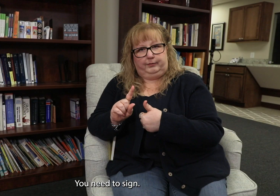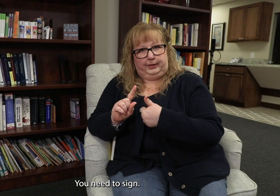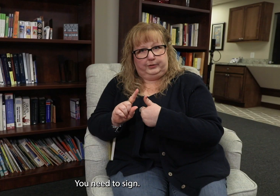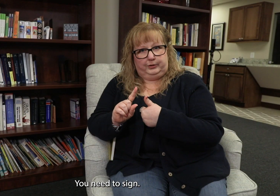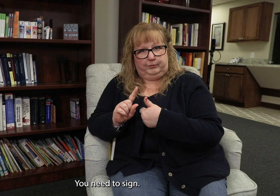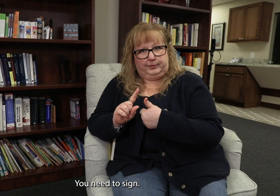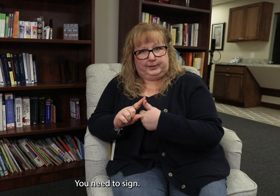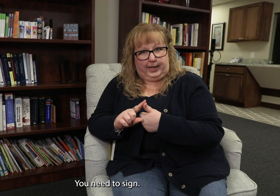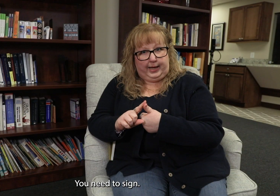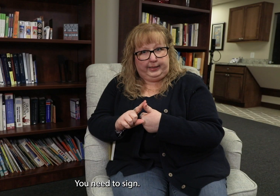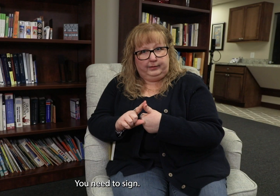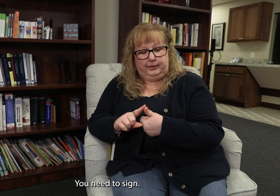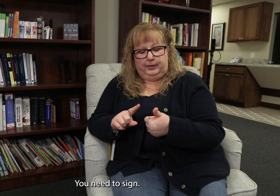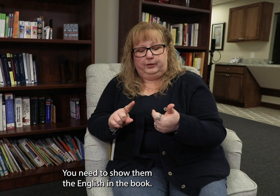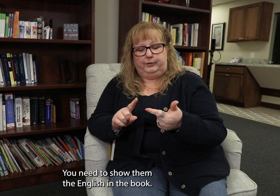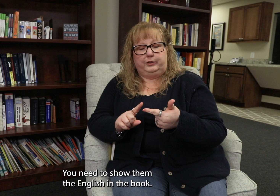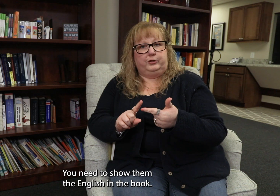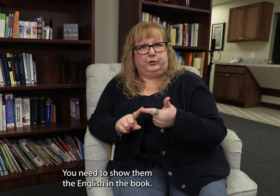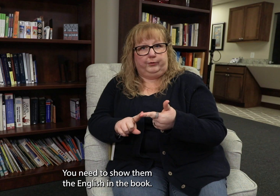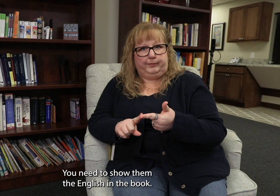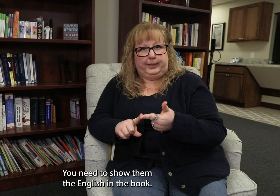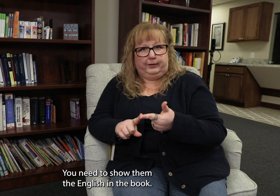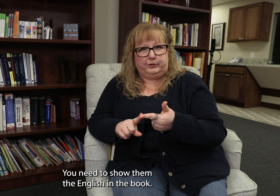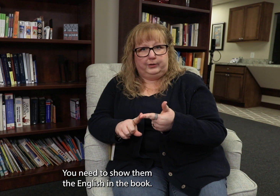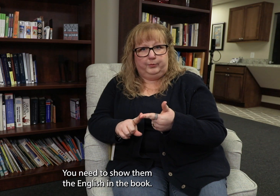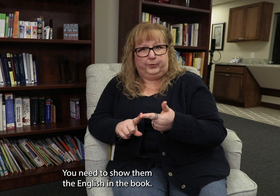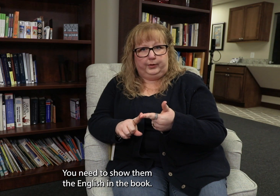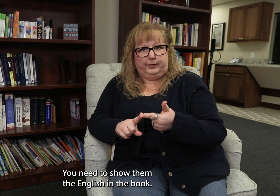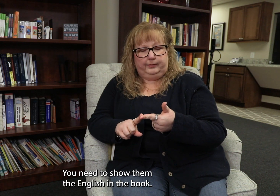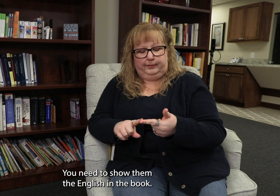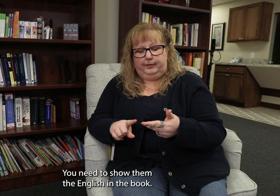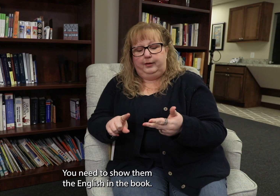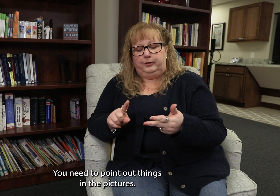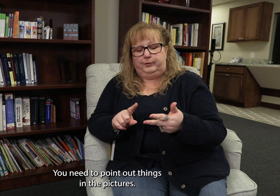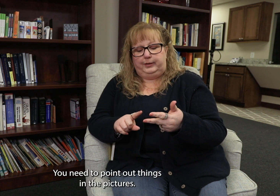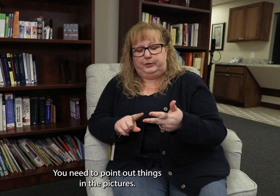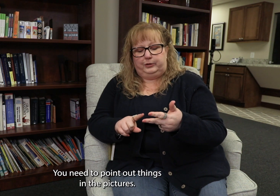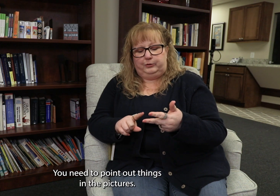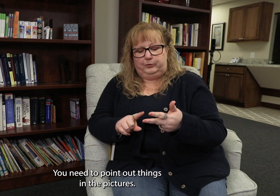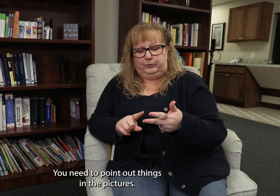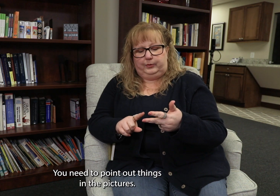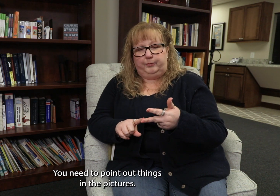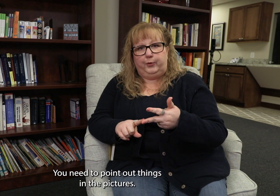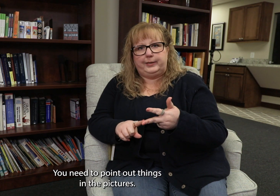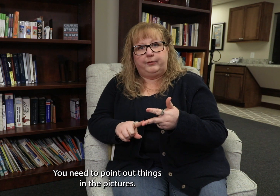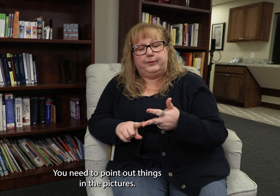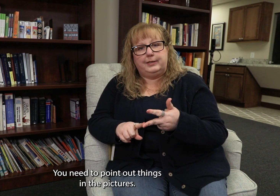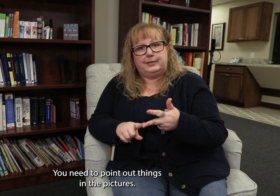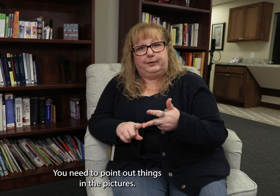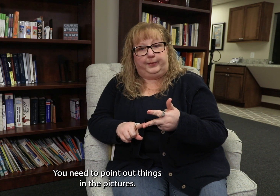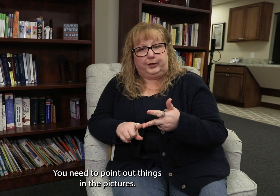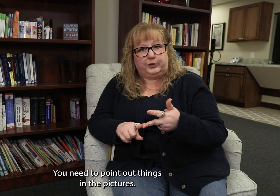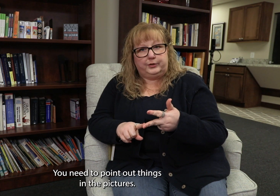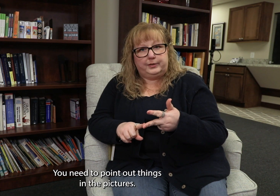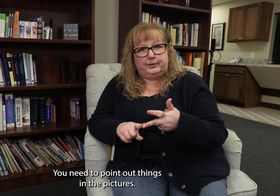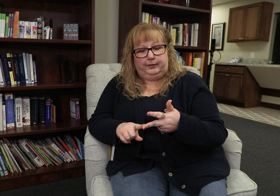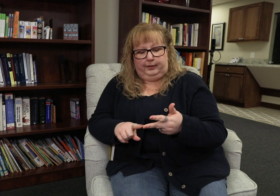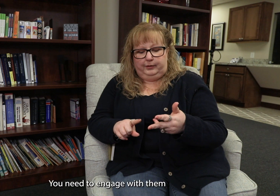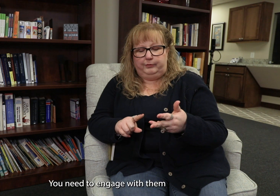need to sign. You need to show them the English in the book. You need to point out things in the pictures. You need